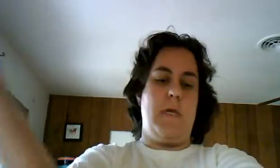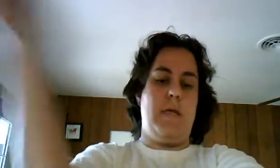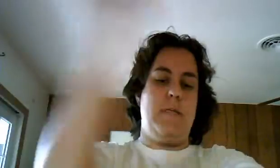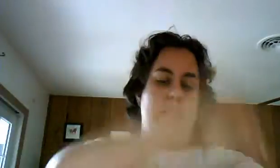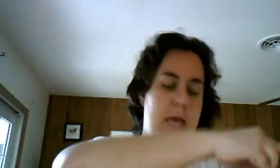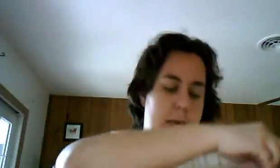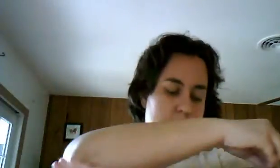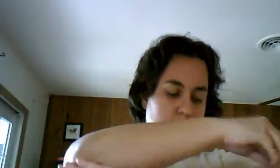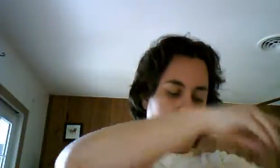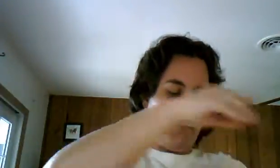Day.